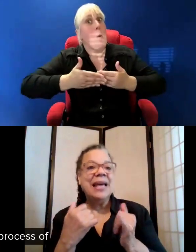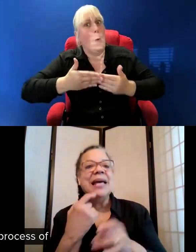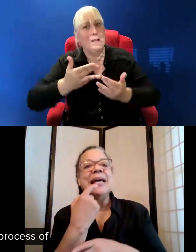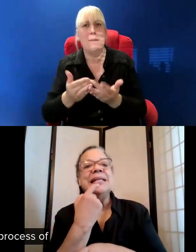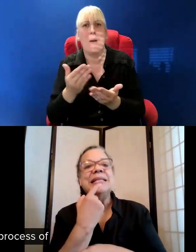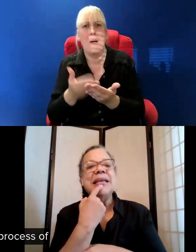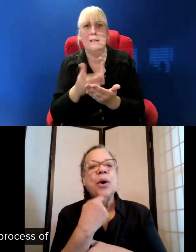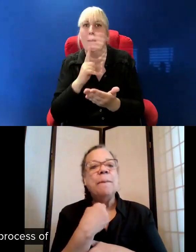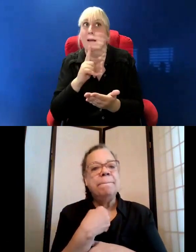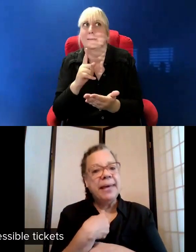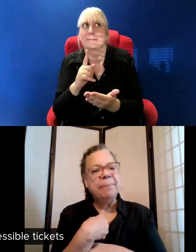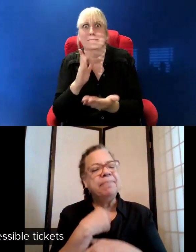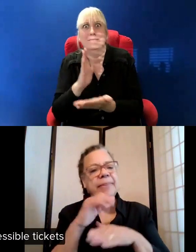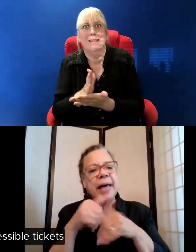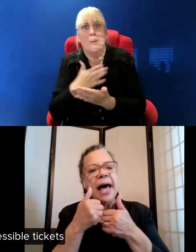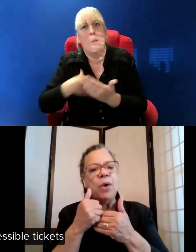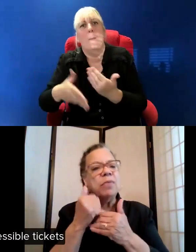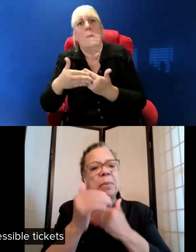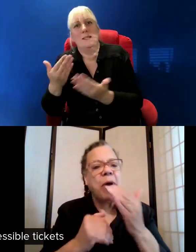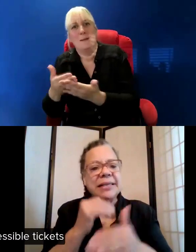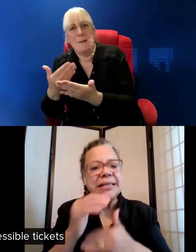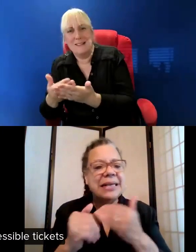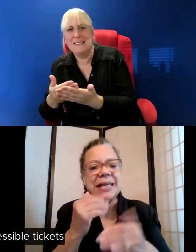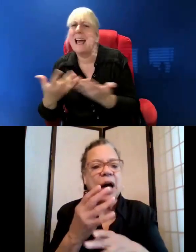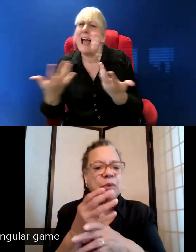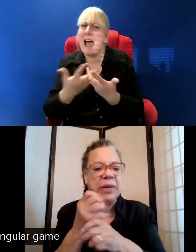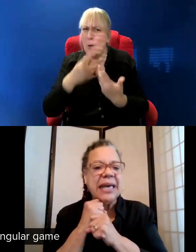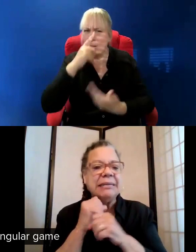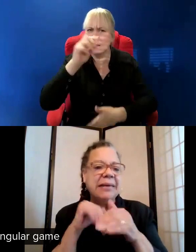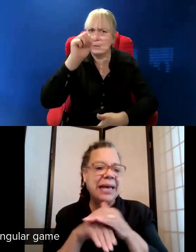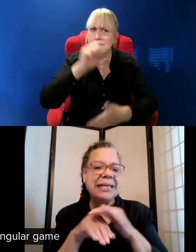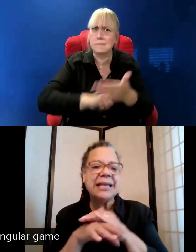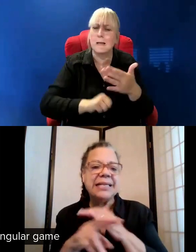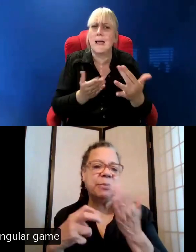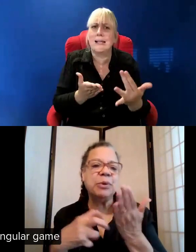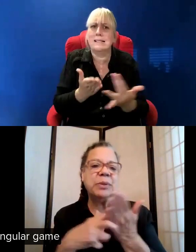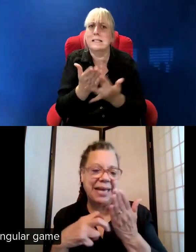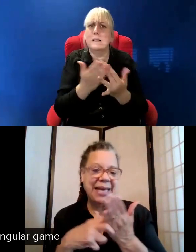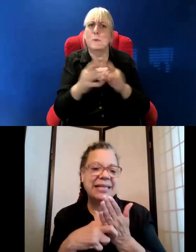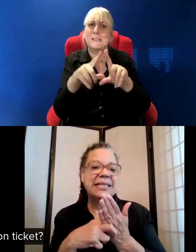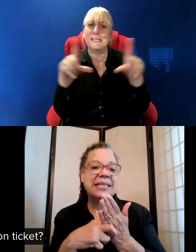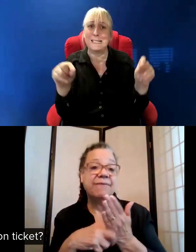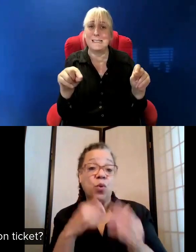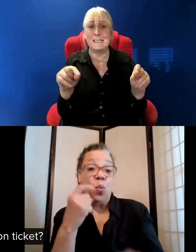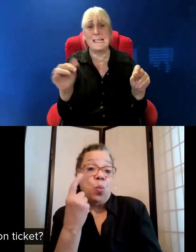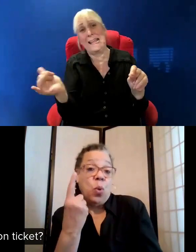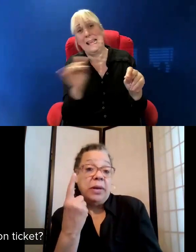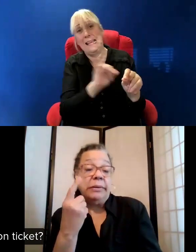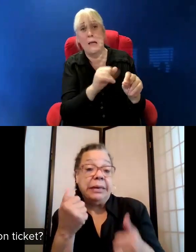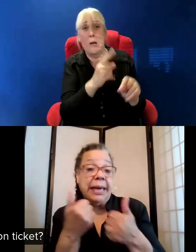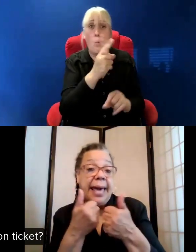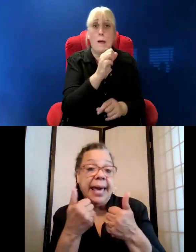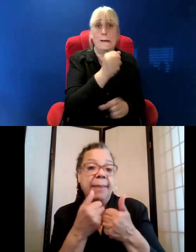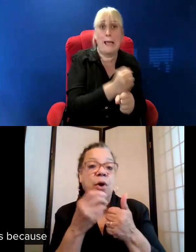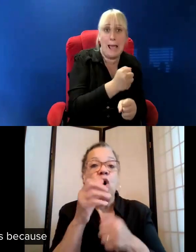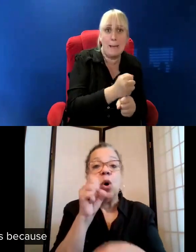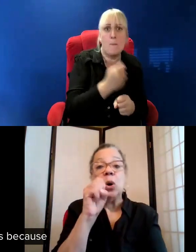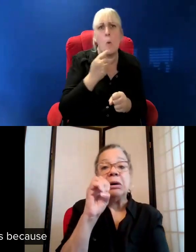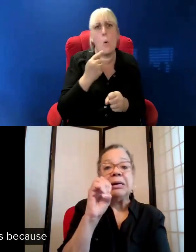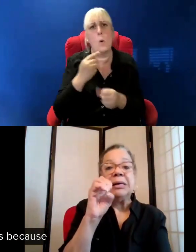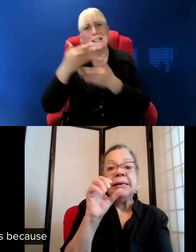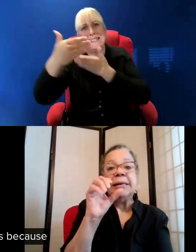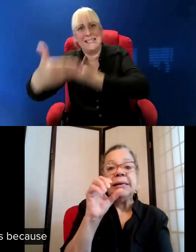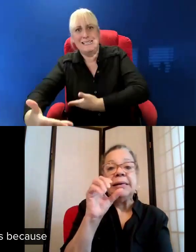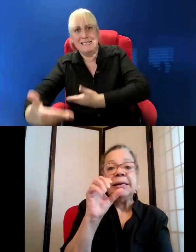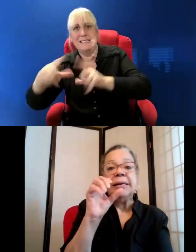bit about the process of acquiring accessible tickets for either a singular game or a season ticket? I